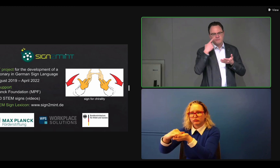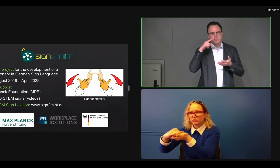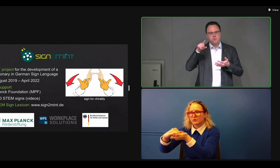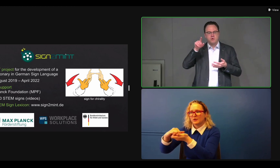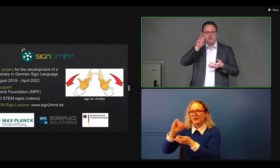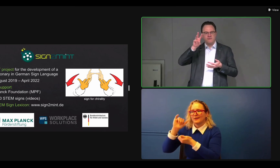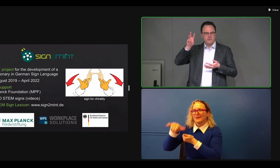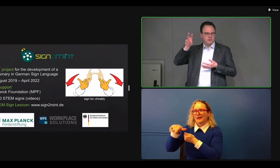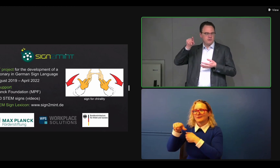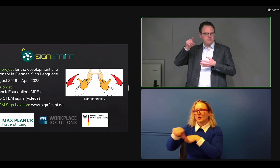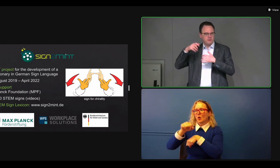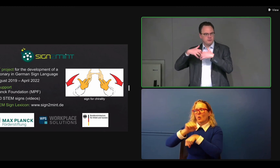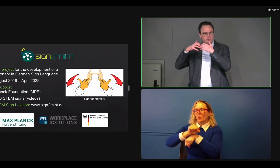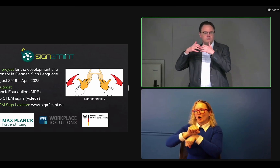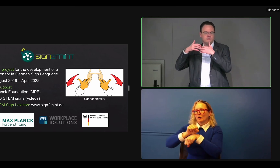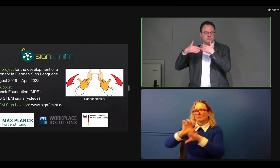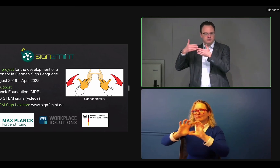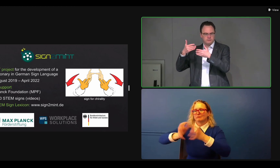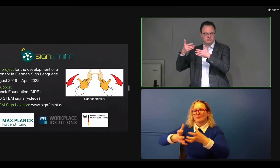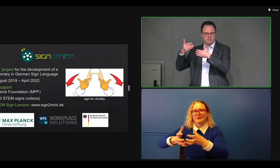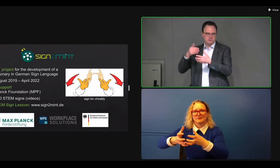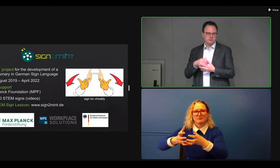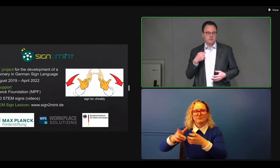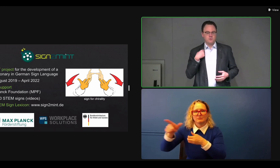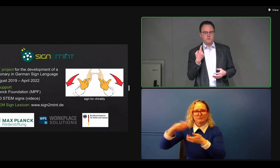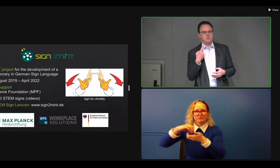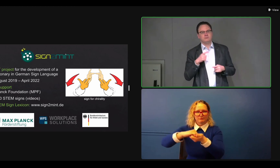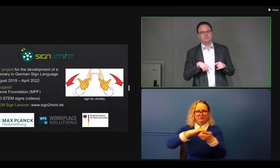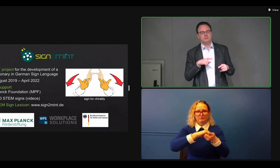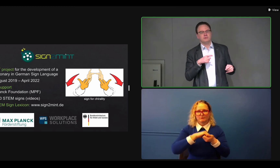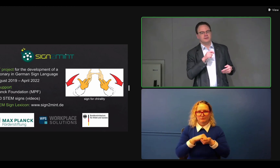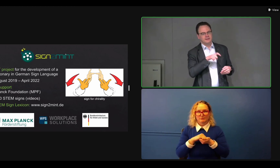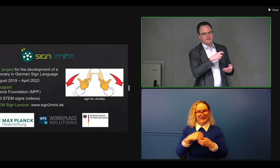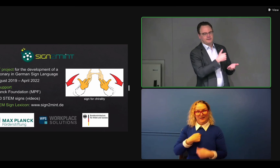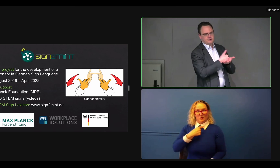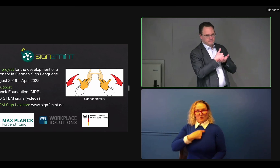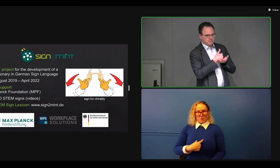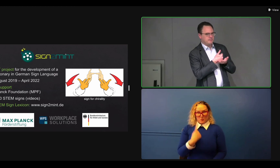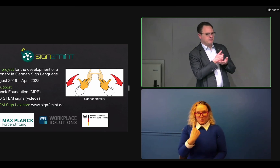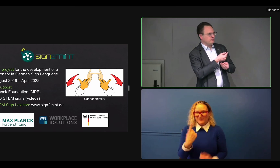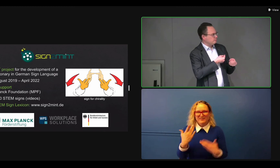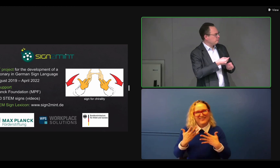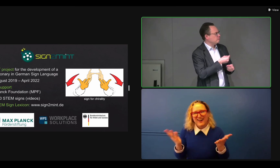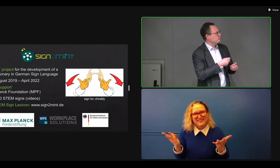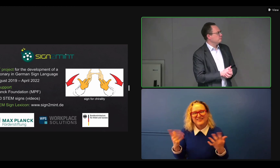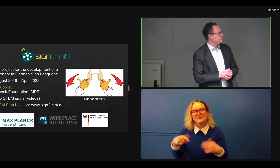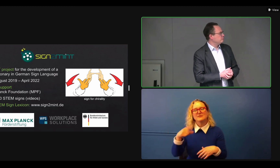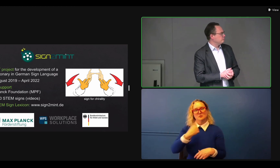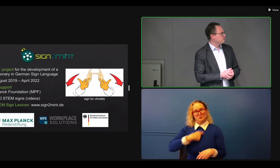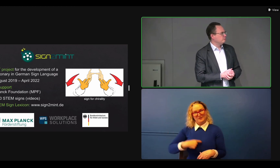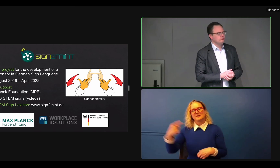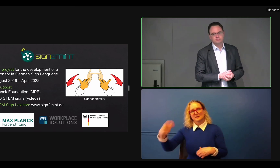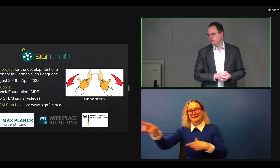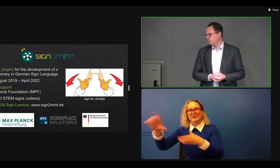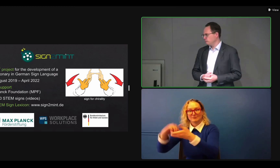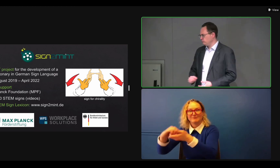on the technical side to support us with web development and keeping our website effective and operational. We needed their